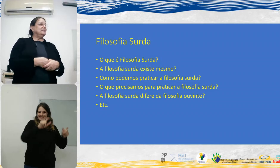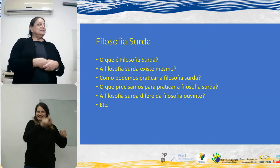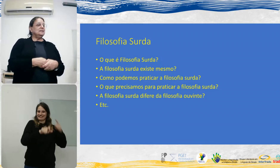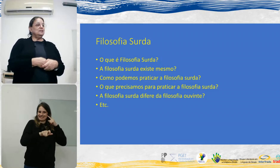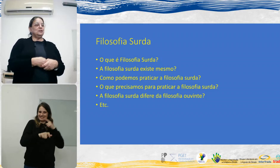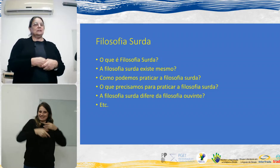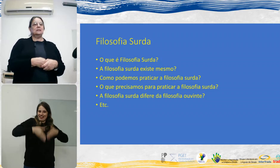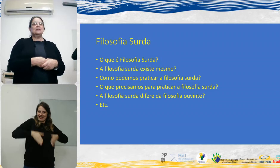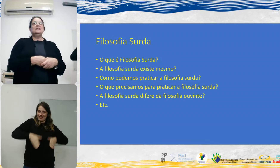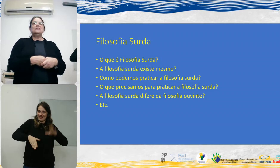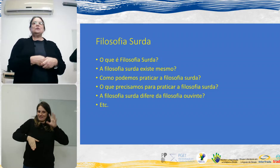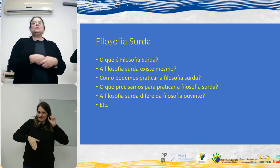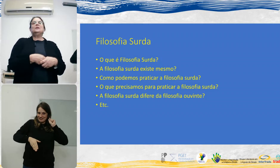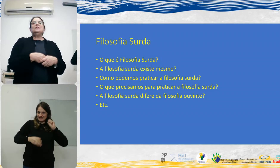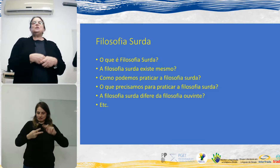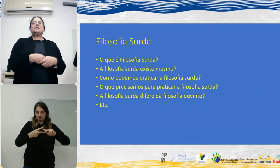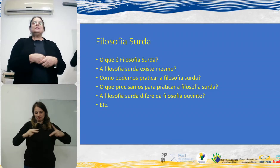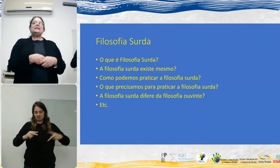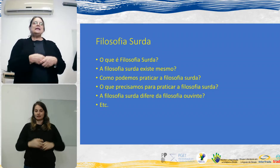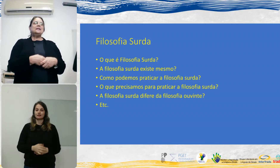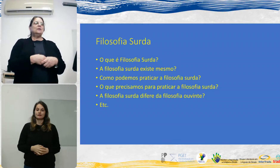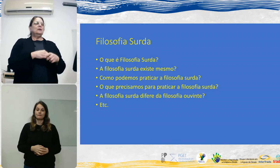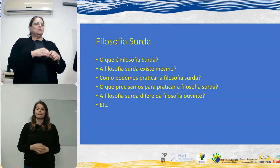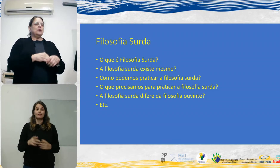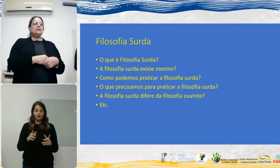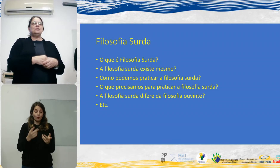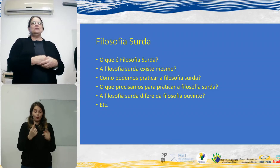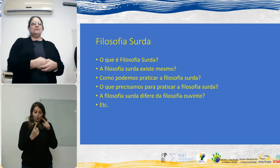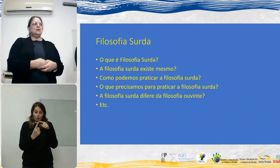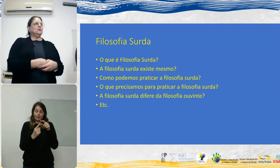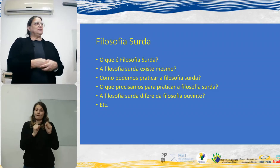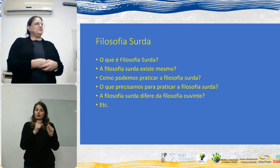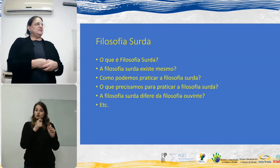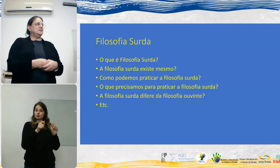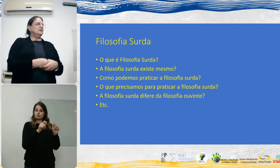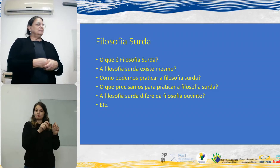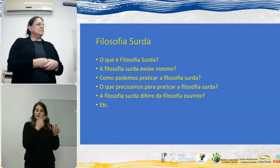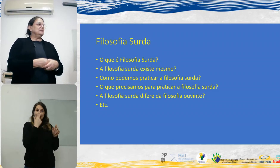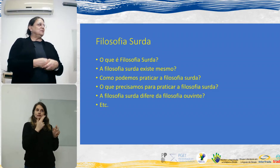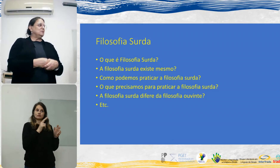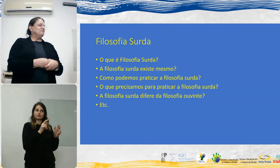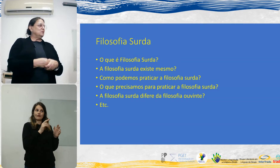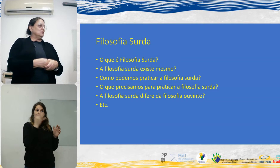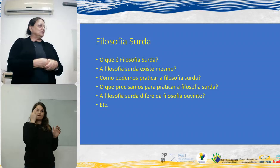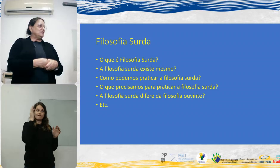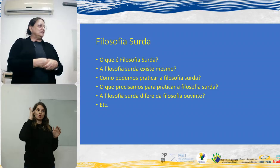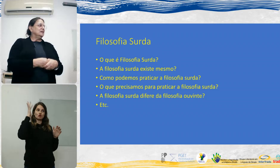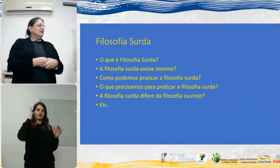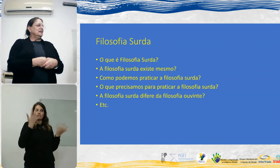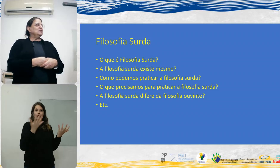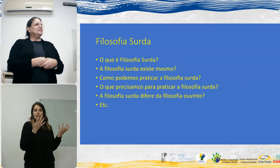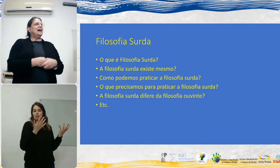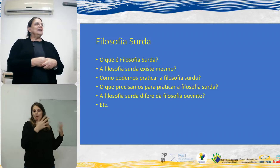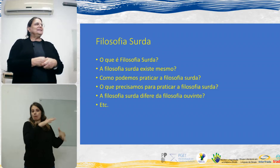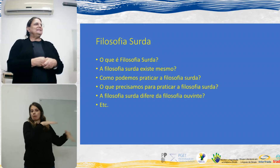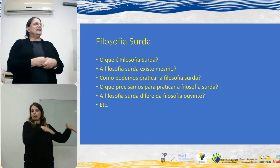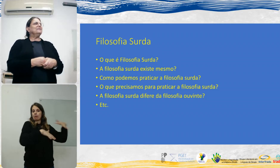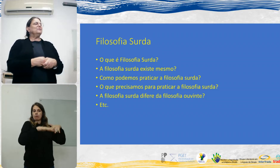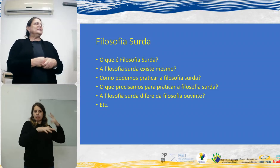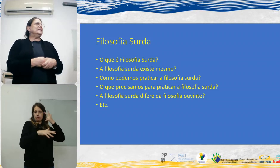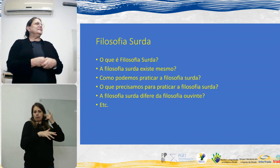these decisions? So you can take regular philosophy, mainstream philosophy, and just